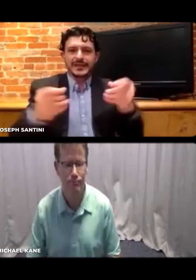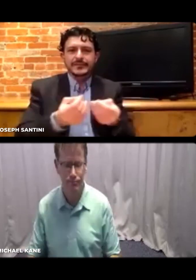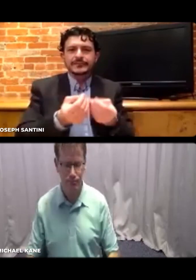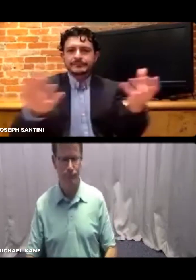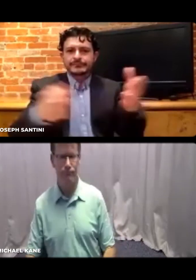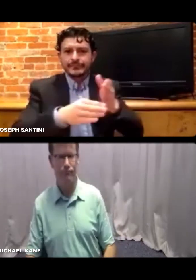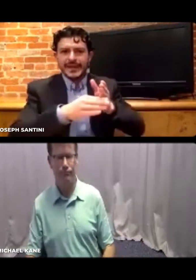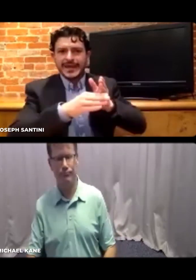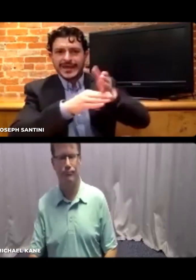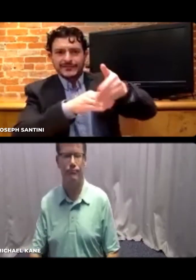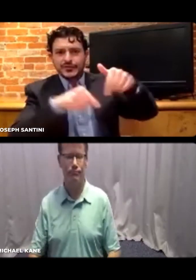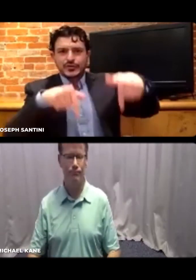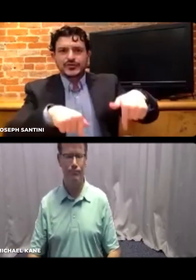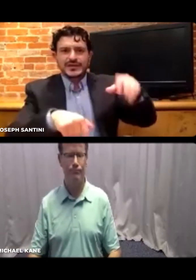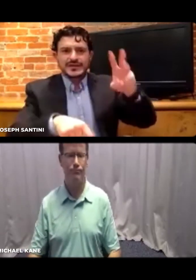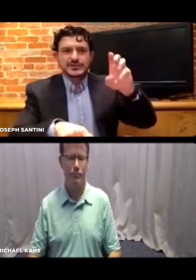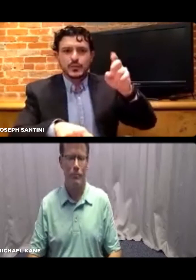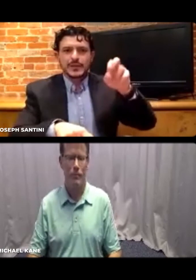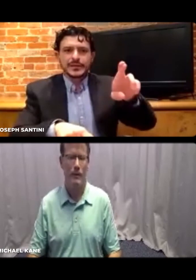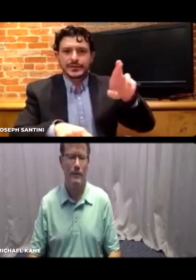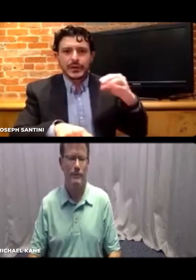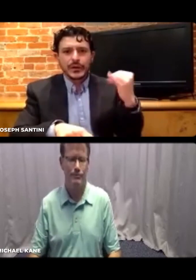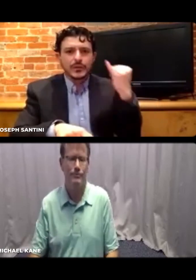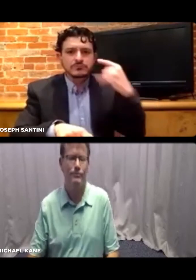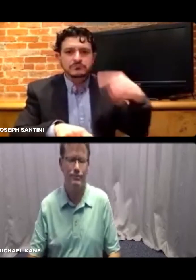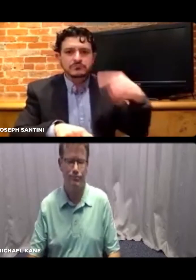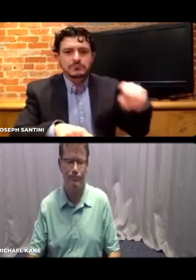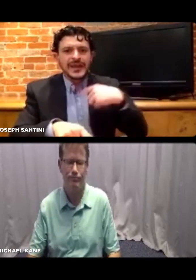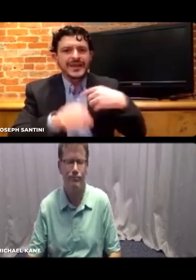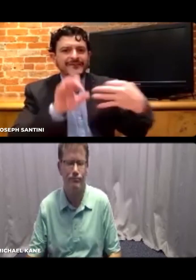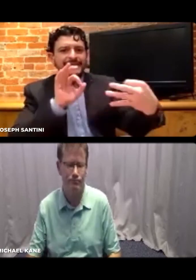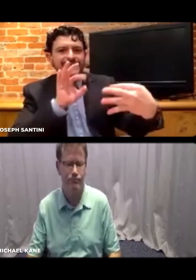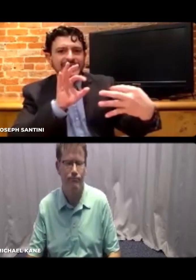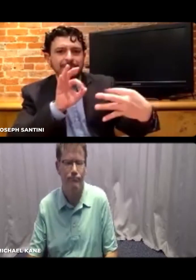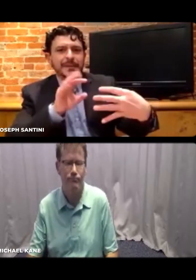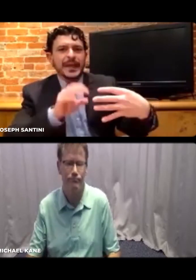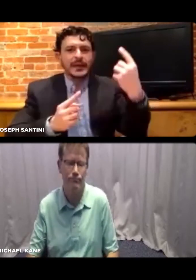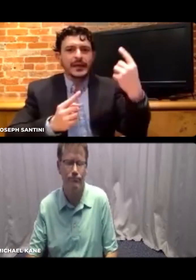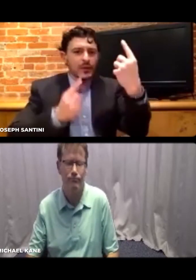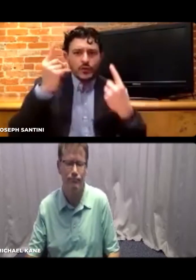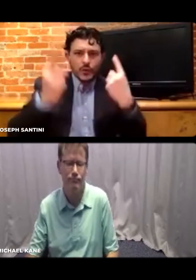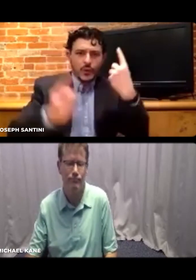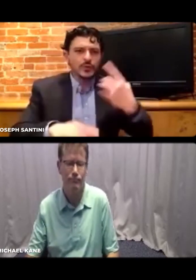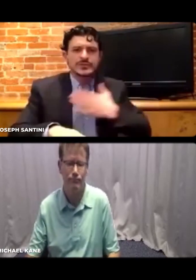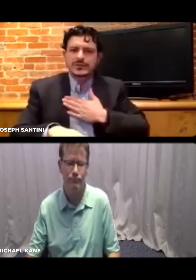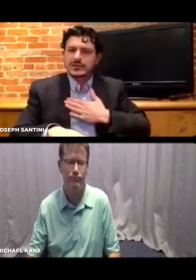will be provided right after this webinar. We look forward to your thoughts and feedback.